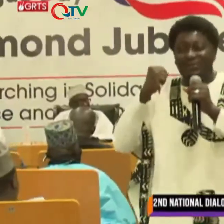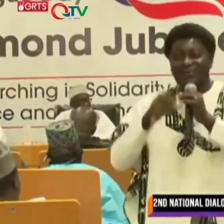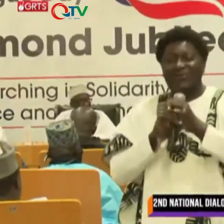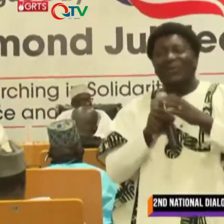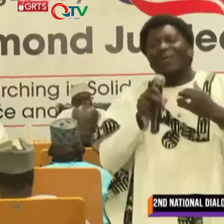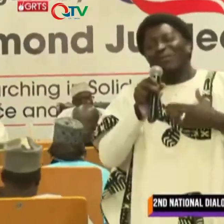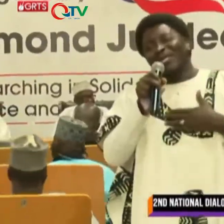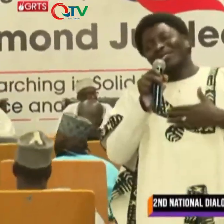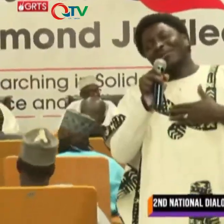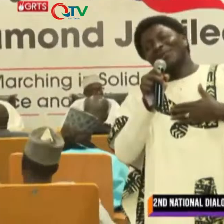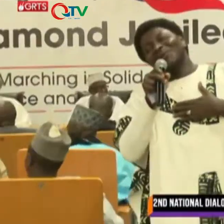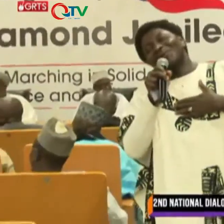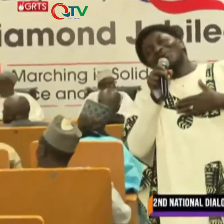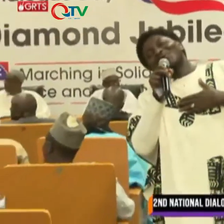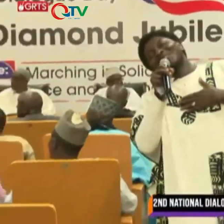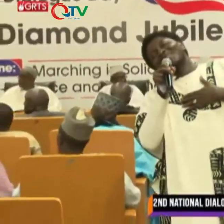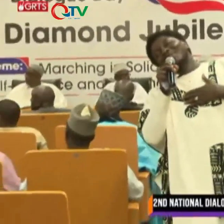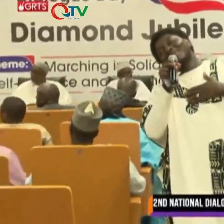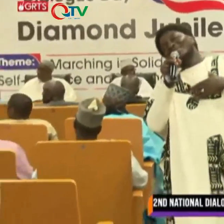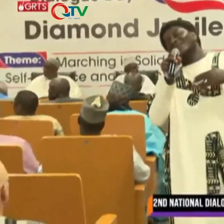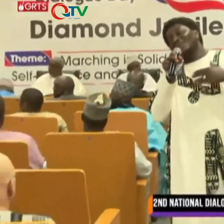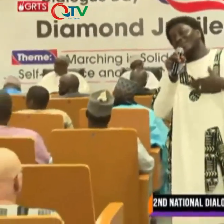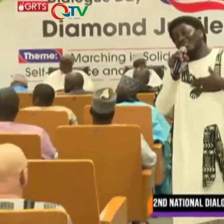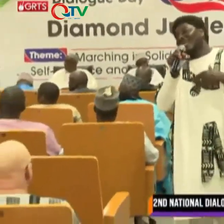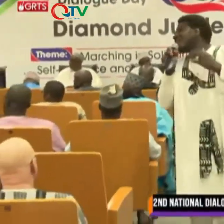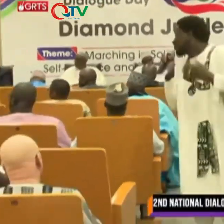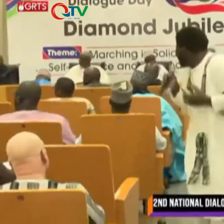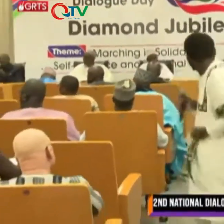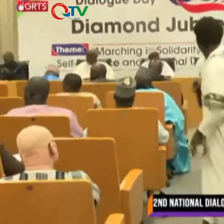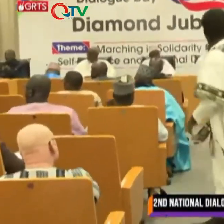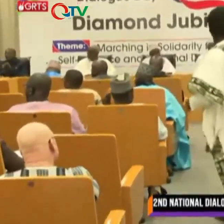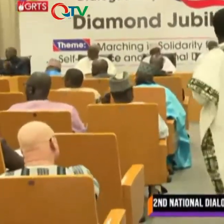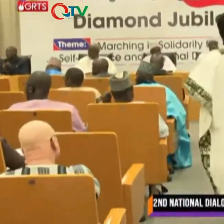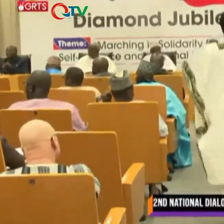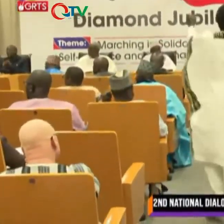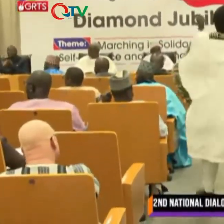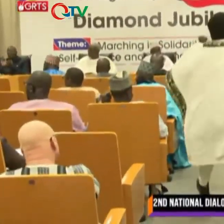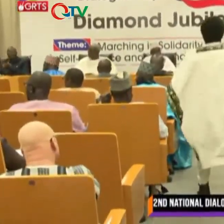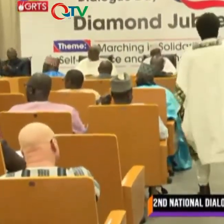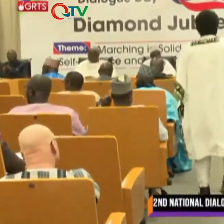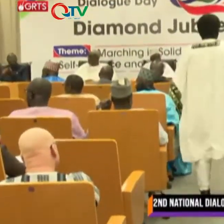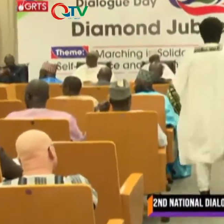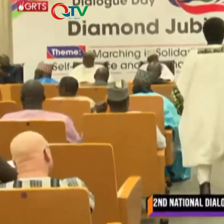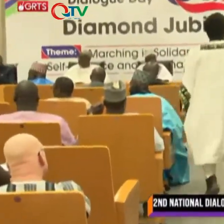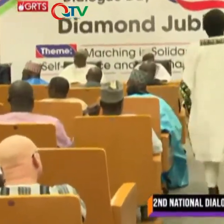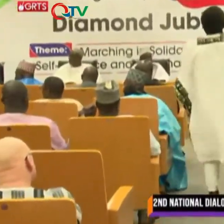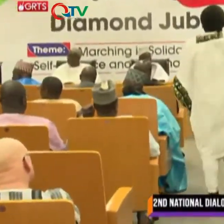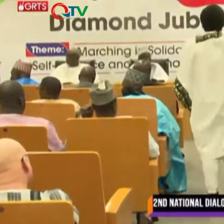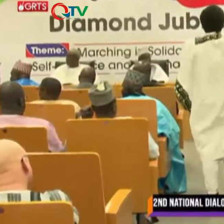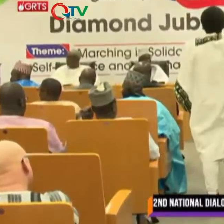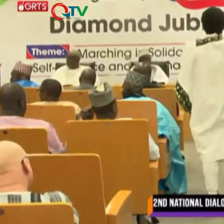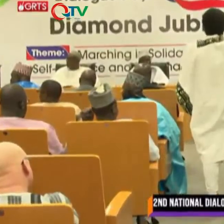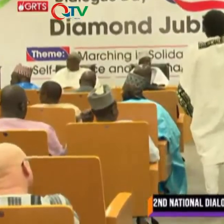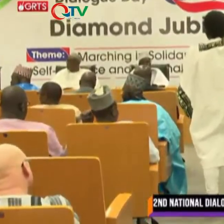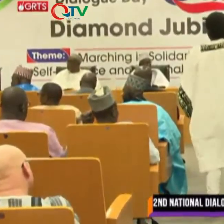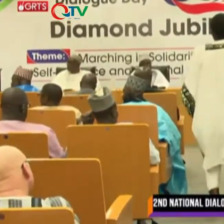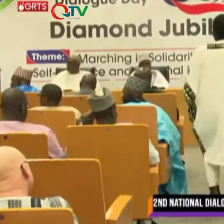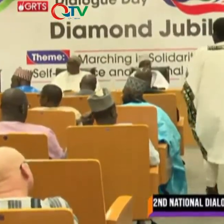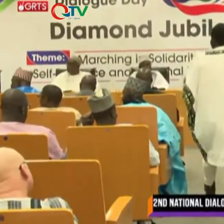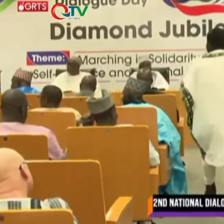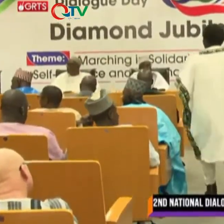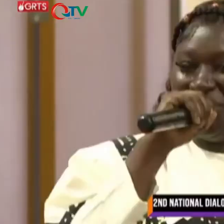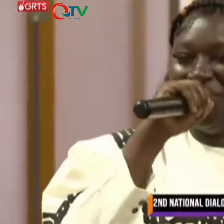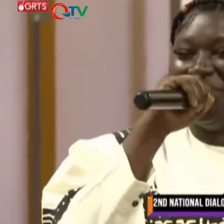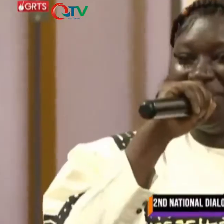Mandingo, Mandingo, Yasana Mandingo, Winter, Go, Afunya Mandingo, Go,